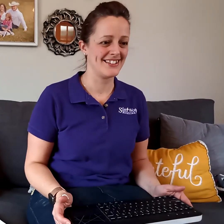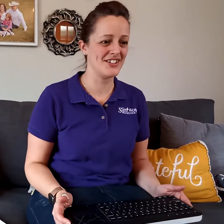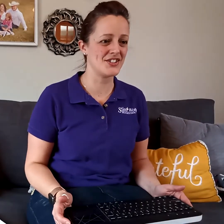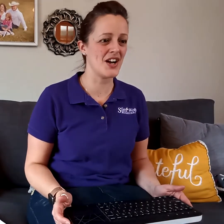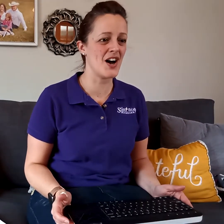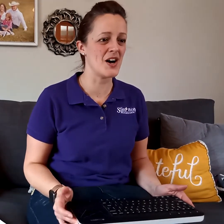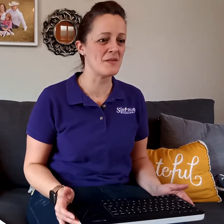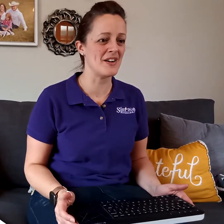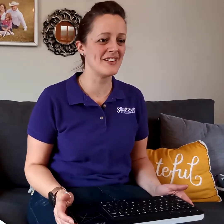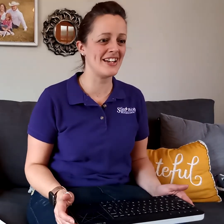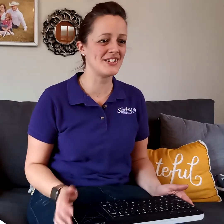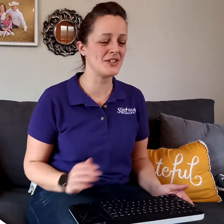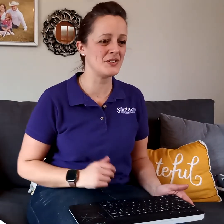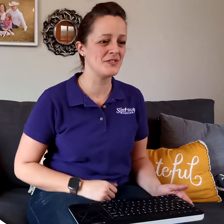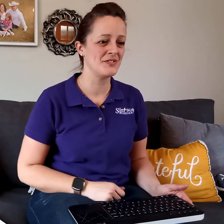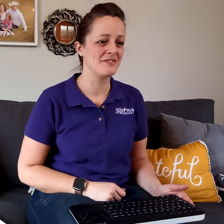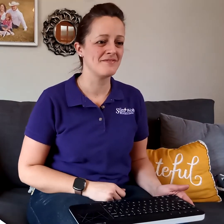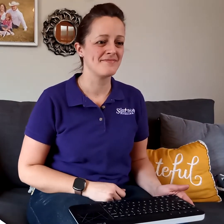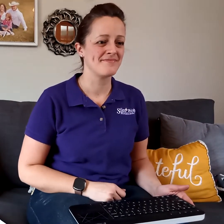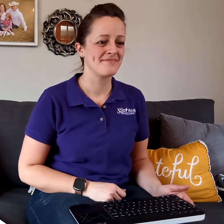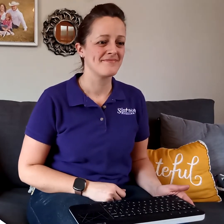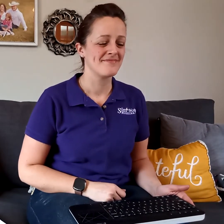Good job. All right, Jew.